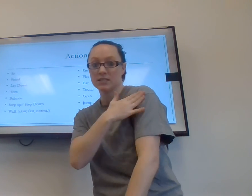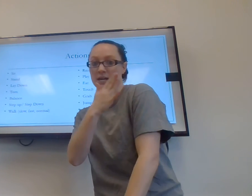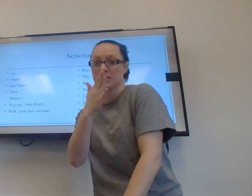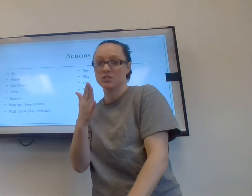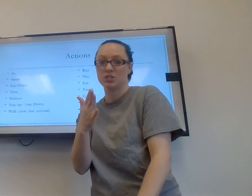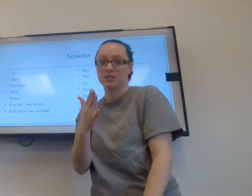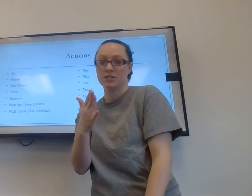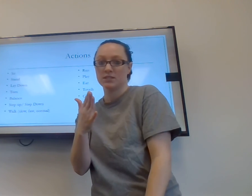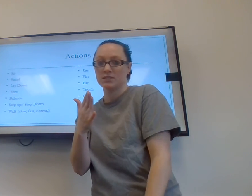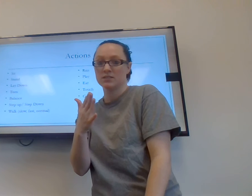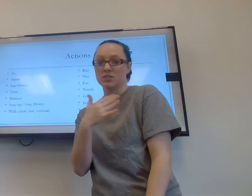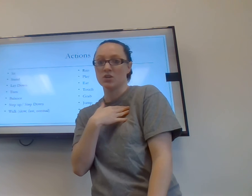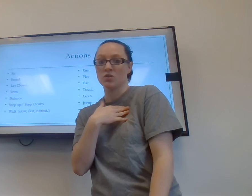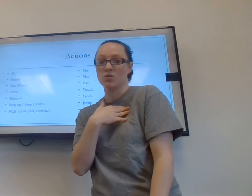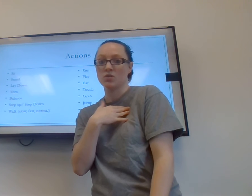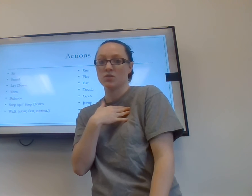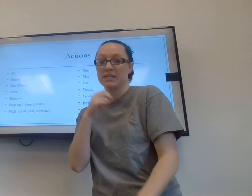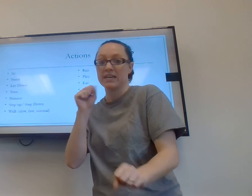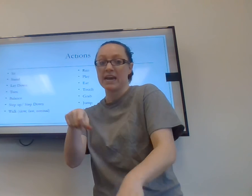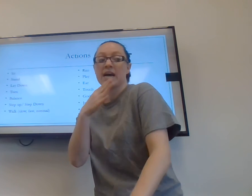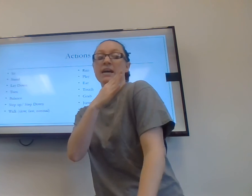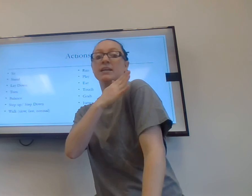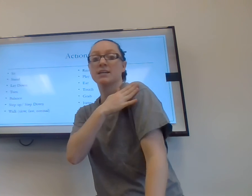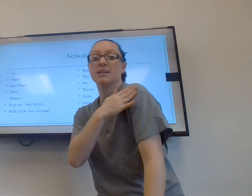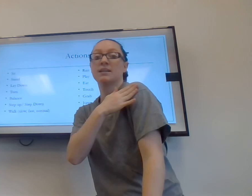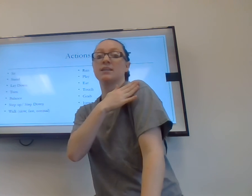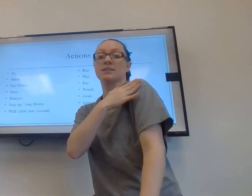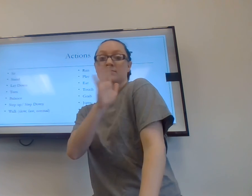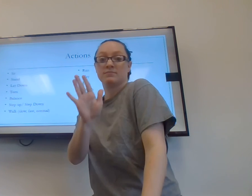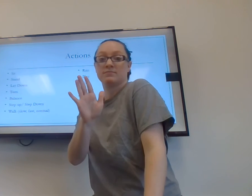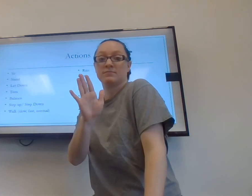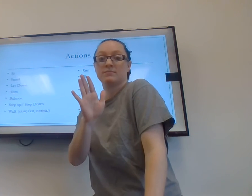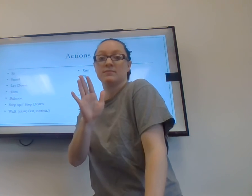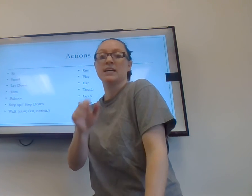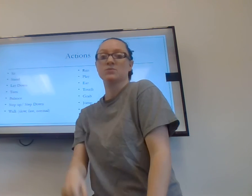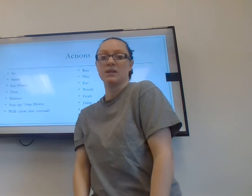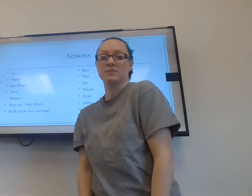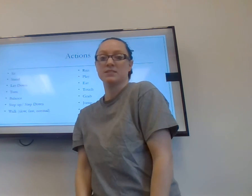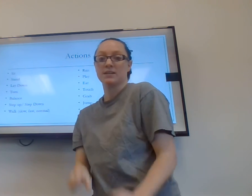Touch. So can I? That's what I would say.